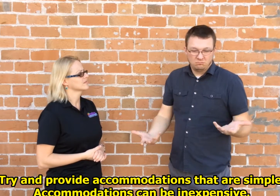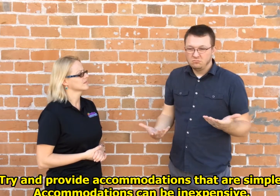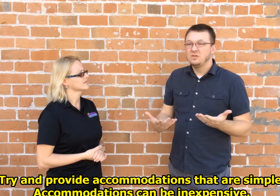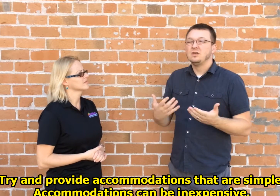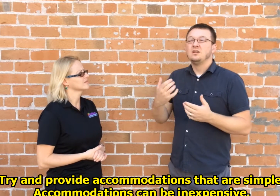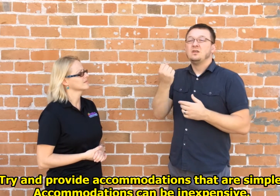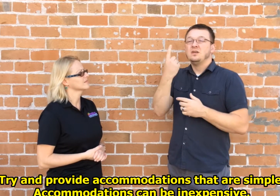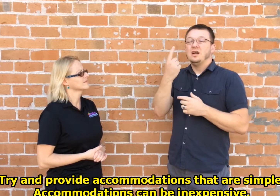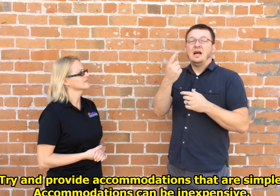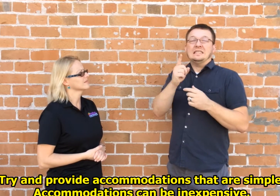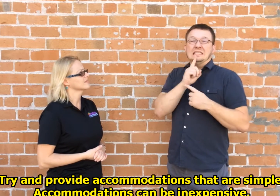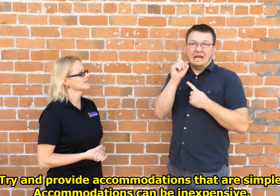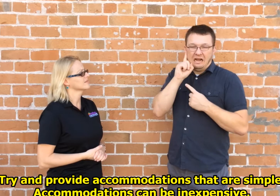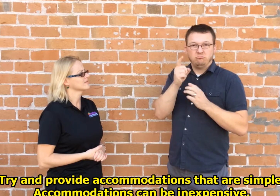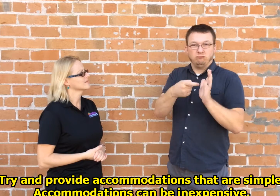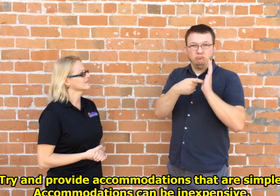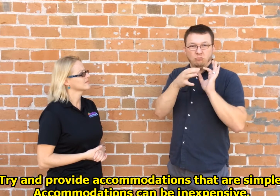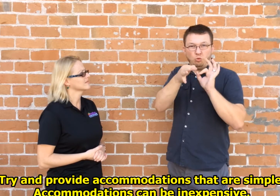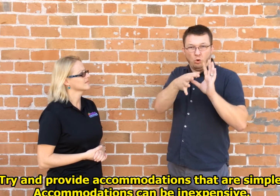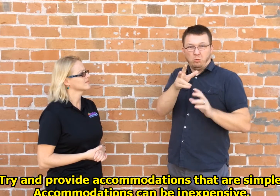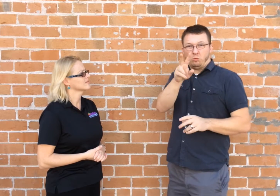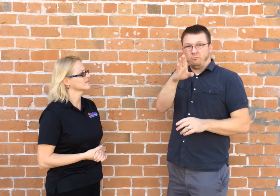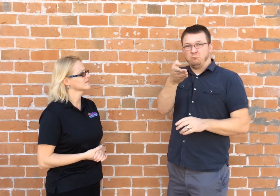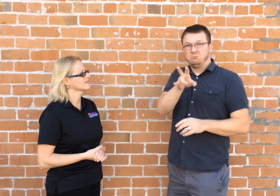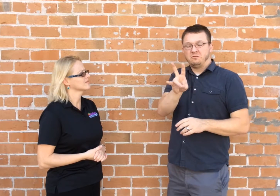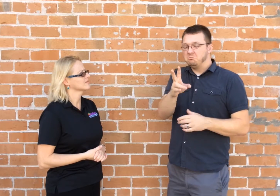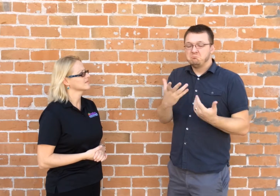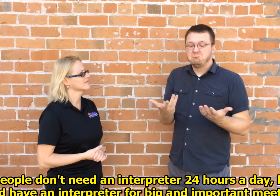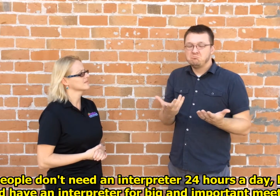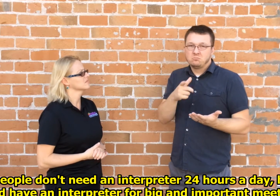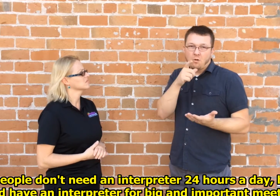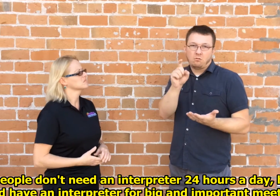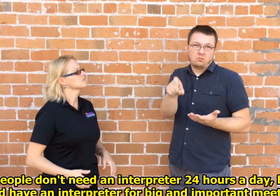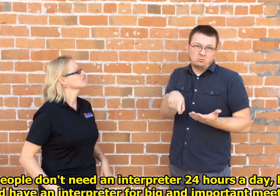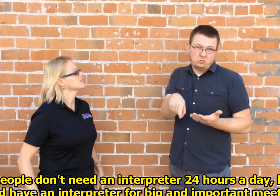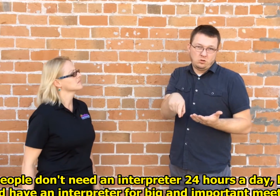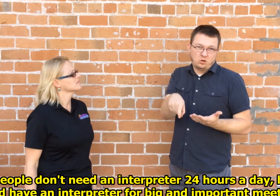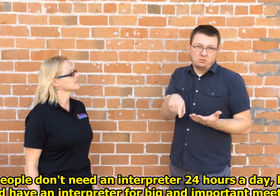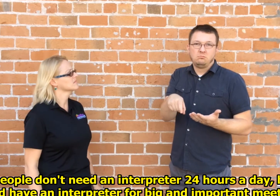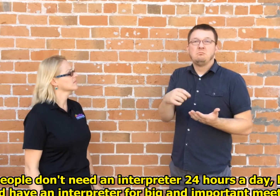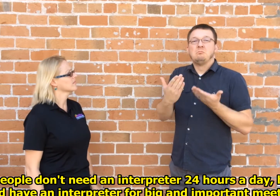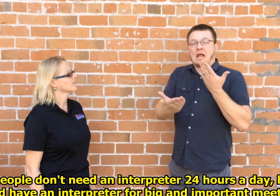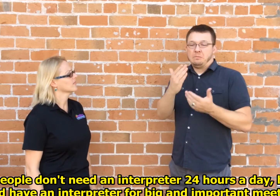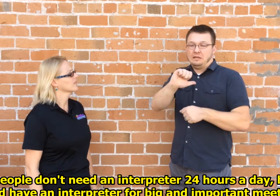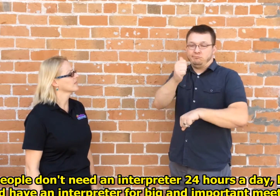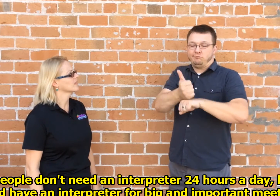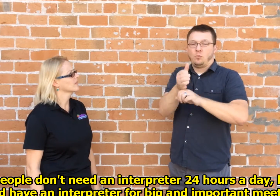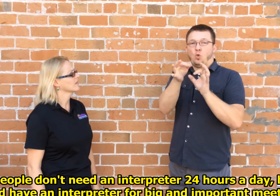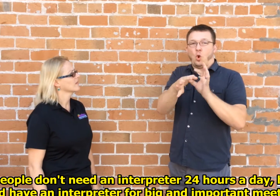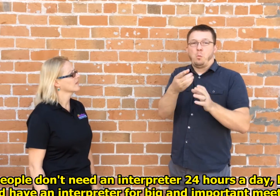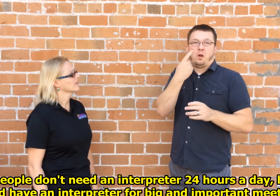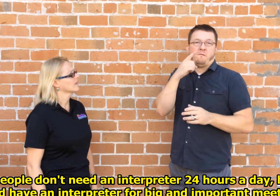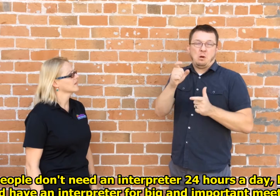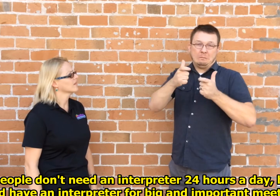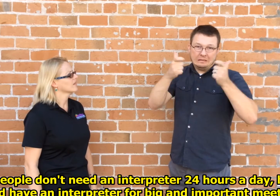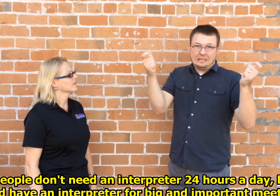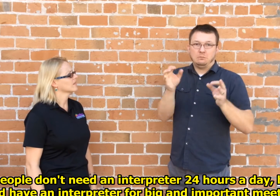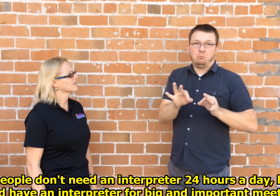simple. Accommodations can be inexpensive. Deaf people don't need an interpreter 24 hours a day, but you could